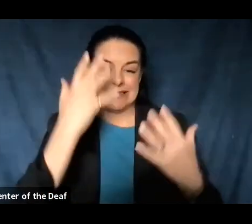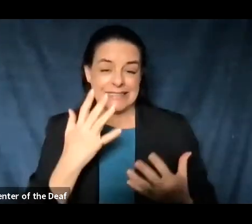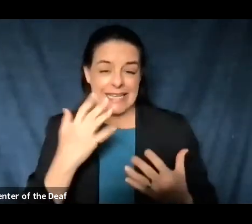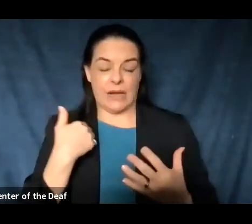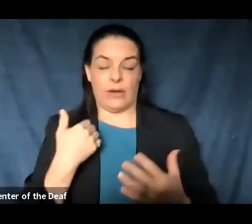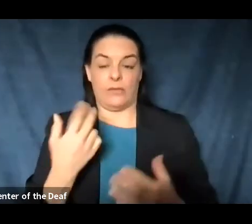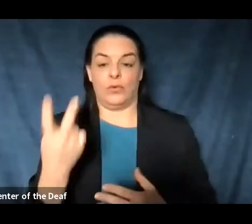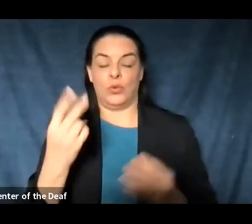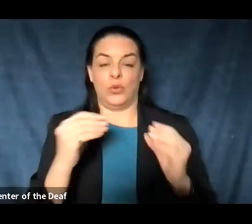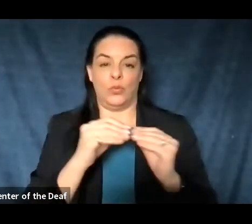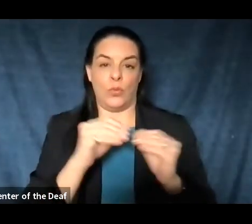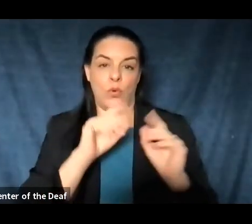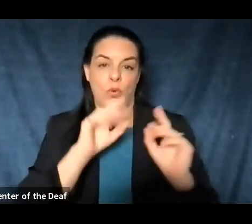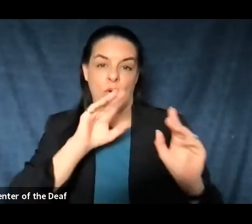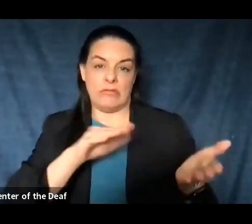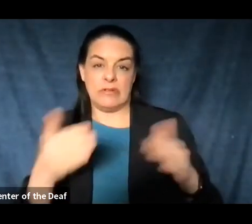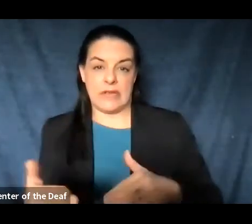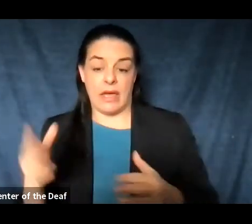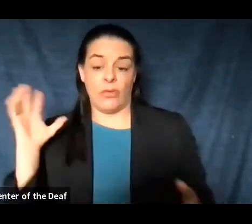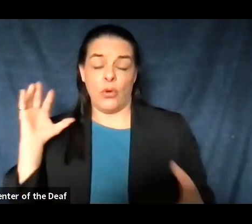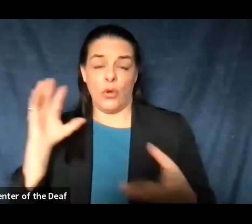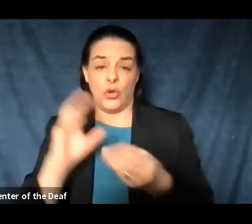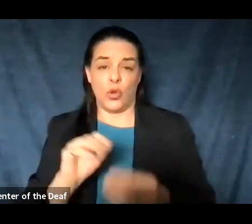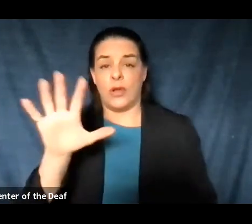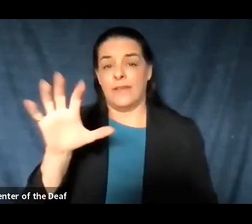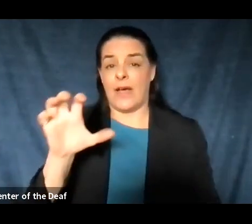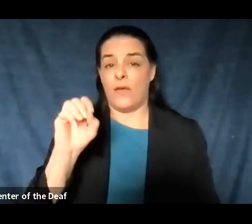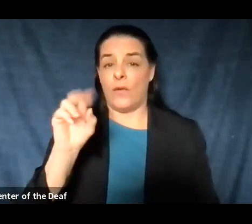report, raising our total to 502.